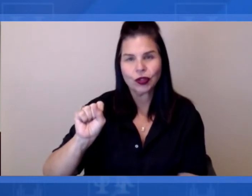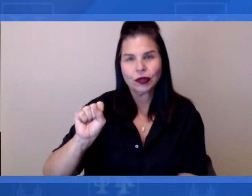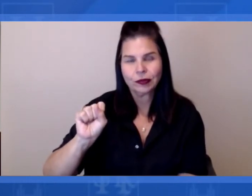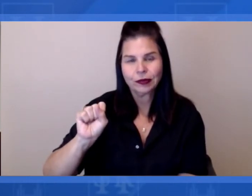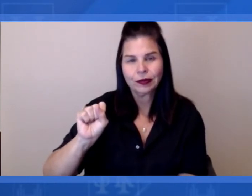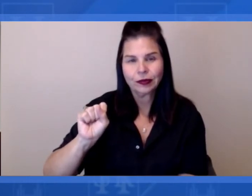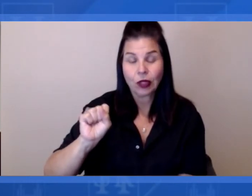The comment says,